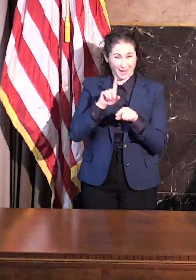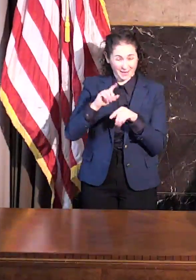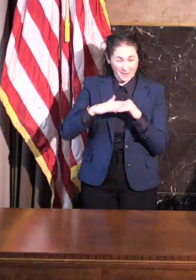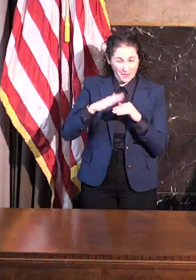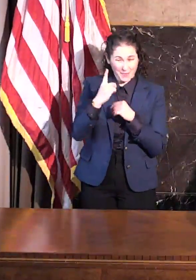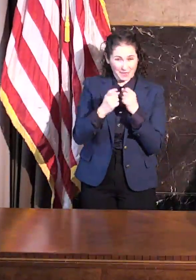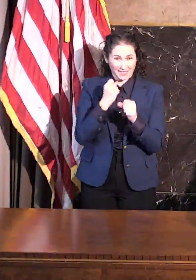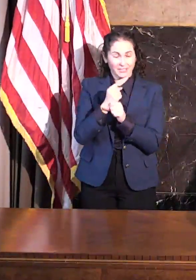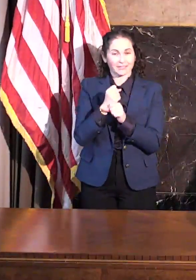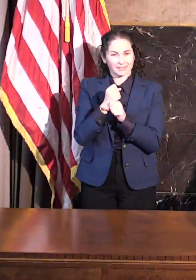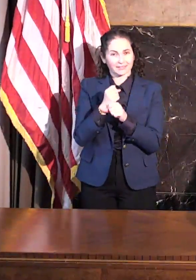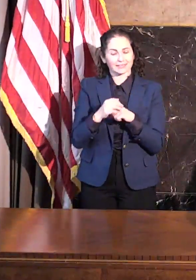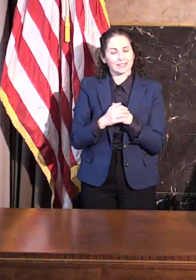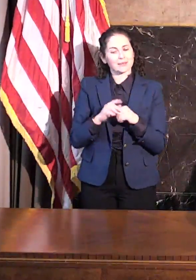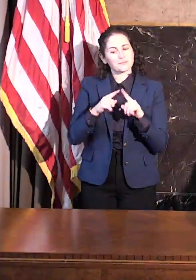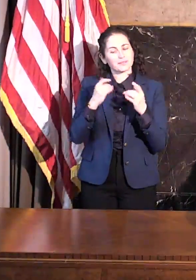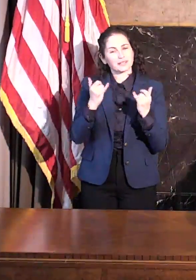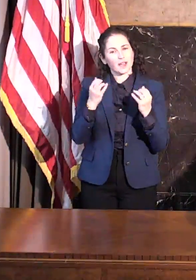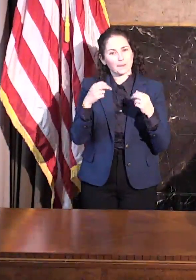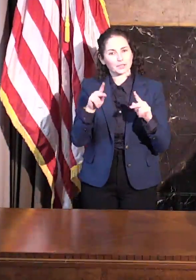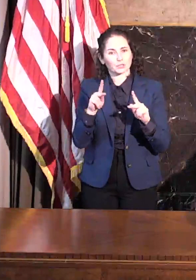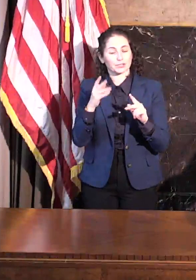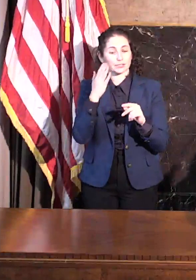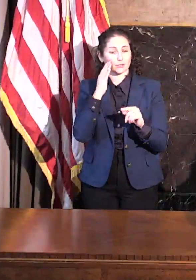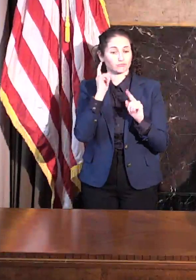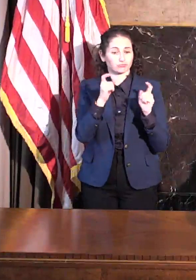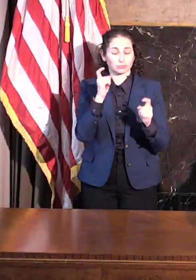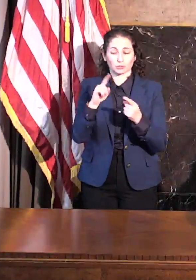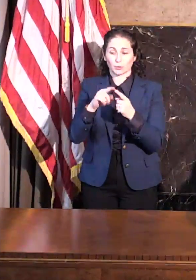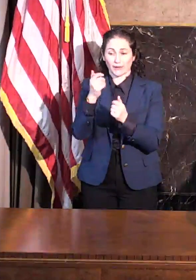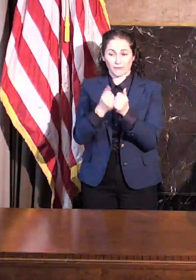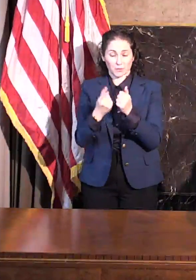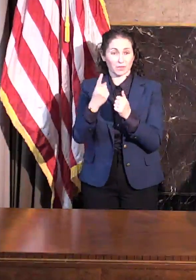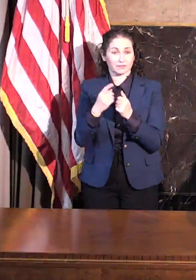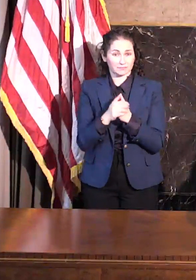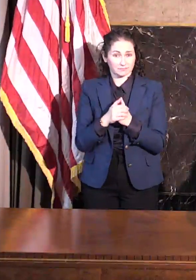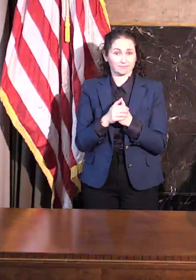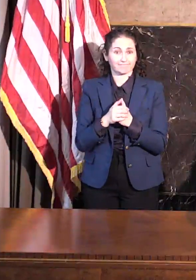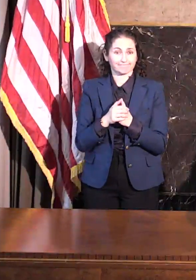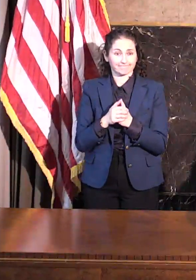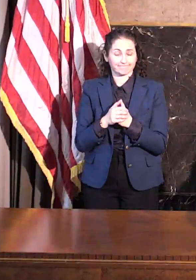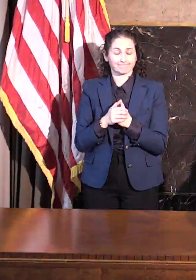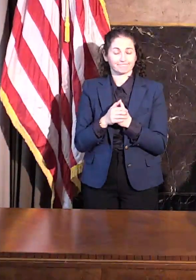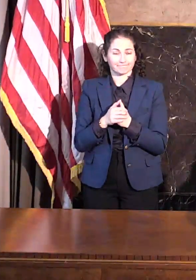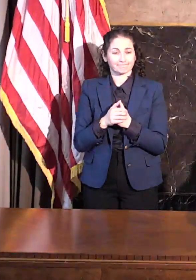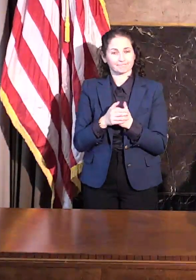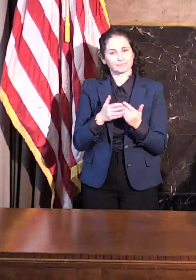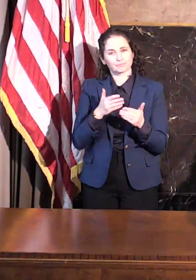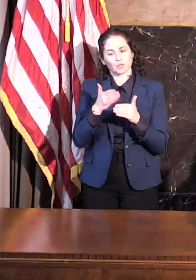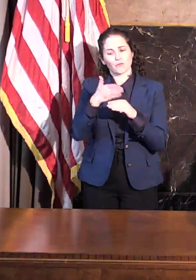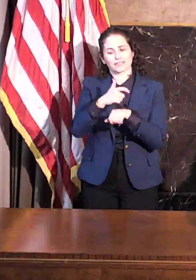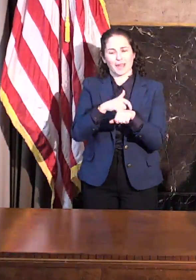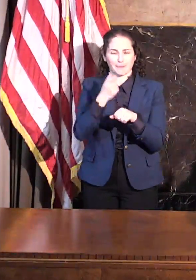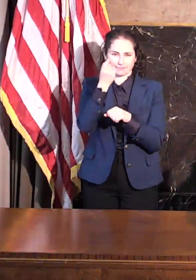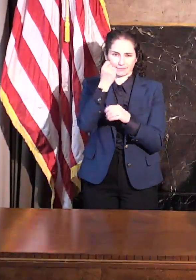But we're starting to see it already, and I've already mentioned this, and I'm going to mention it again